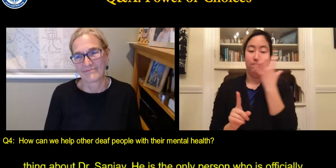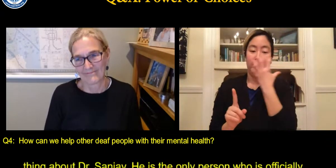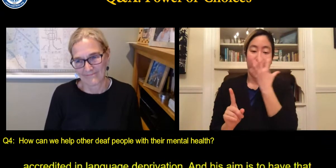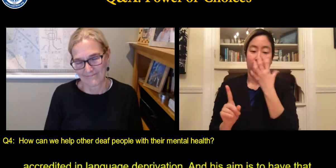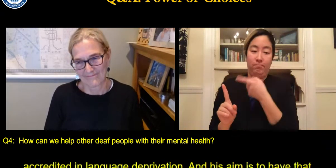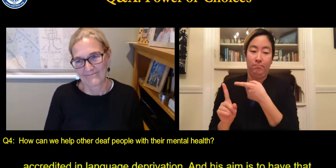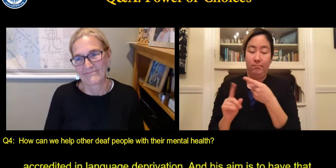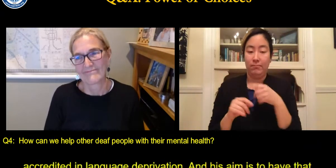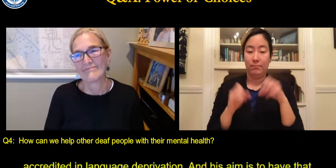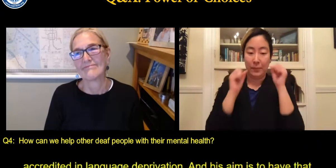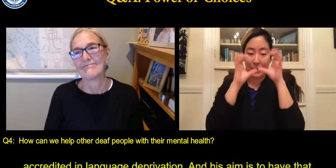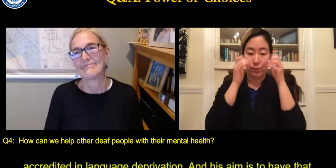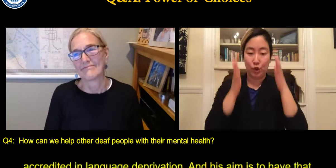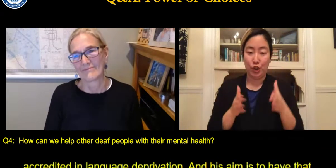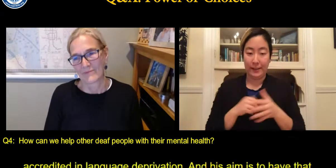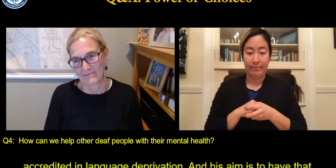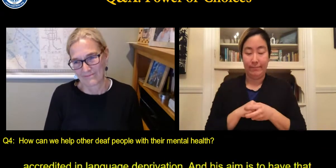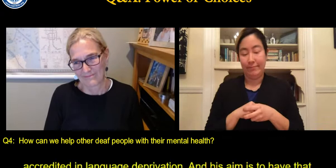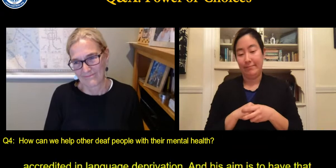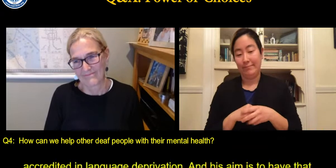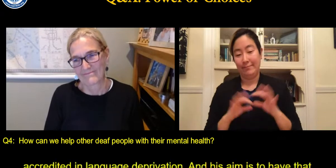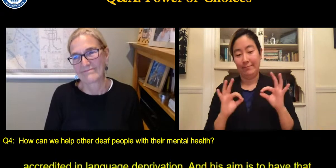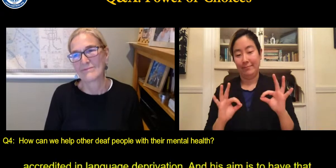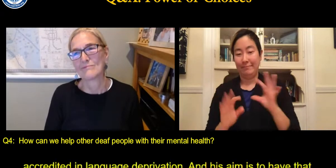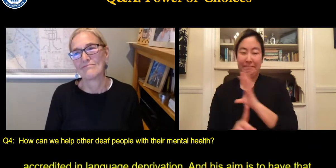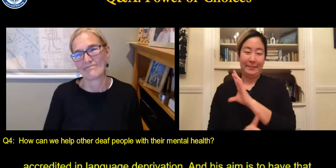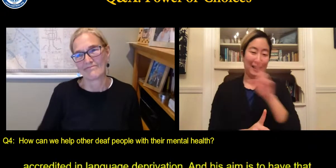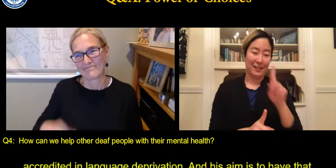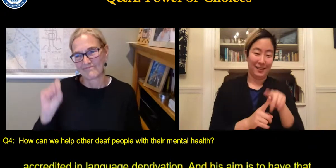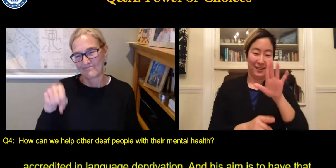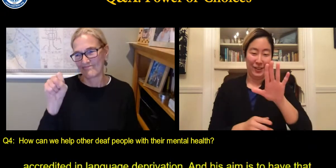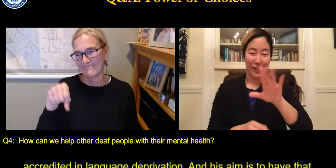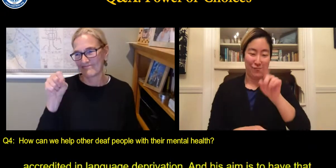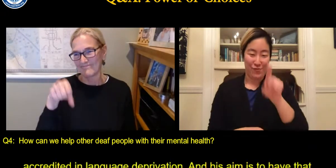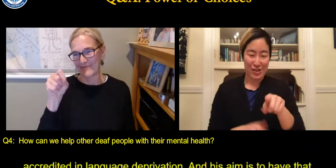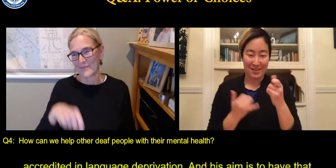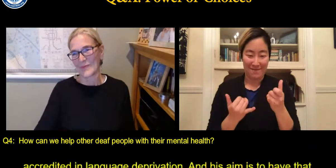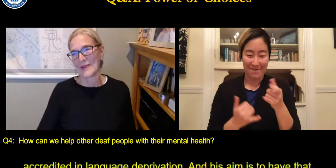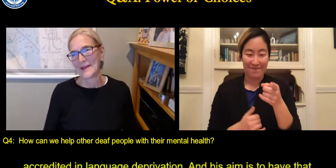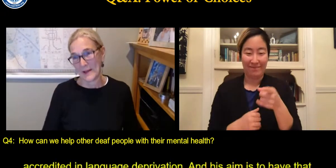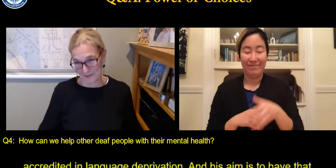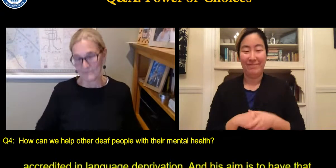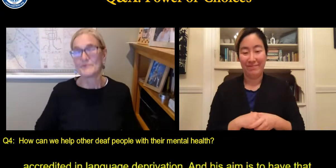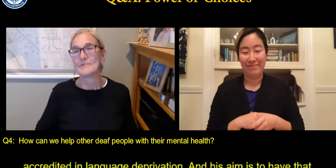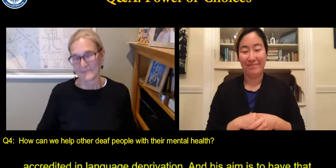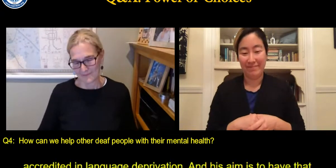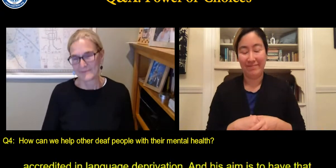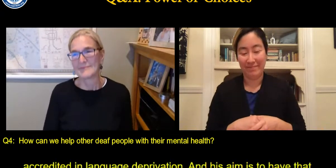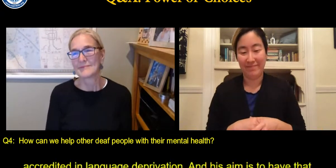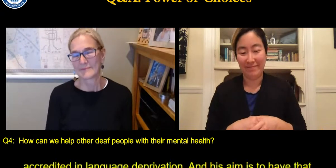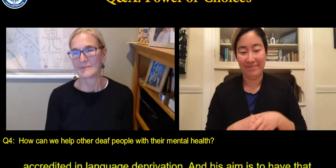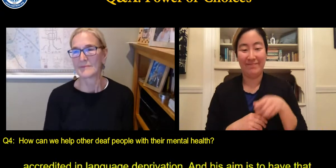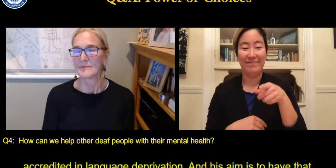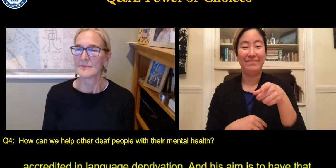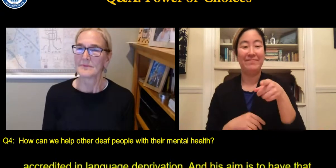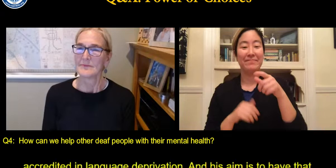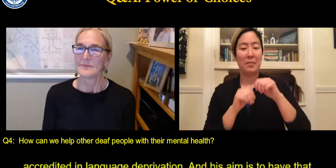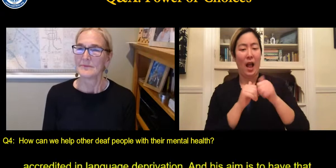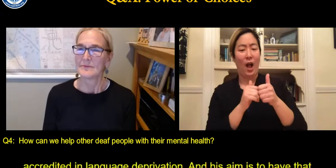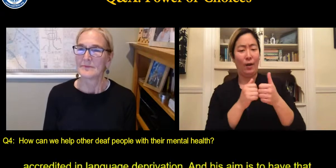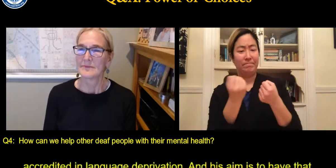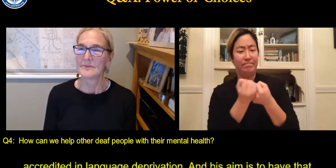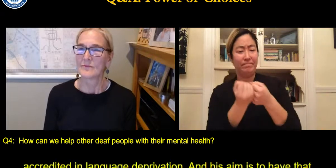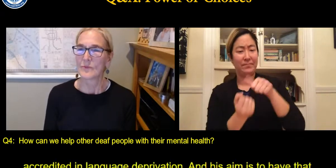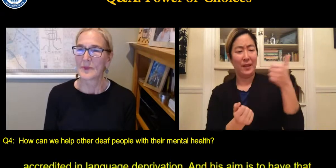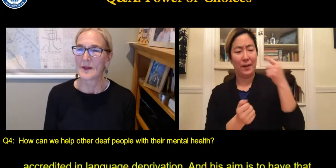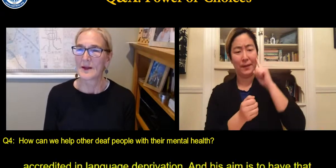DSM-6, and have it recognized there, which, again, just speaks to how amazing an individual Dr. Sanjay is. And now we can